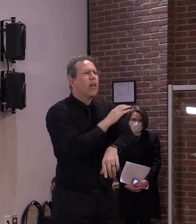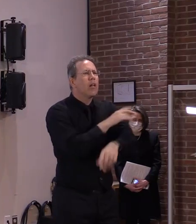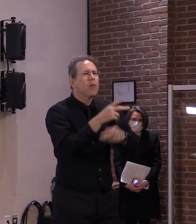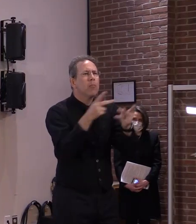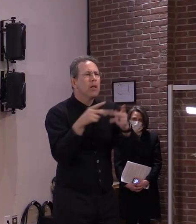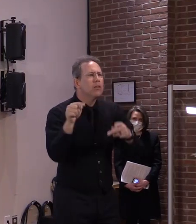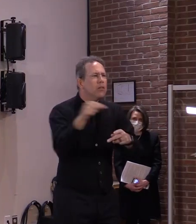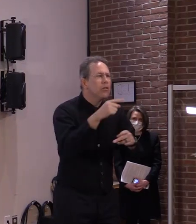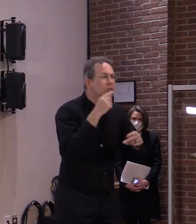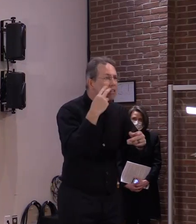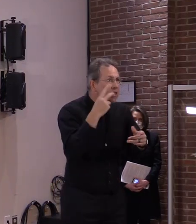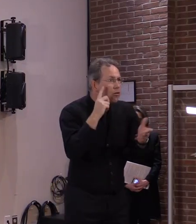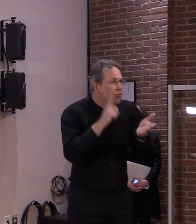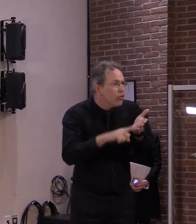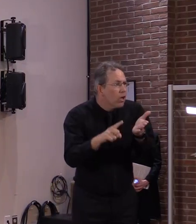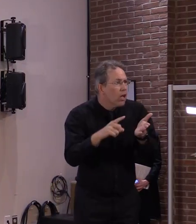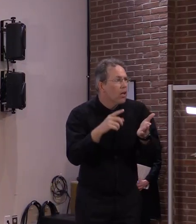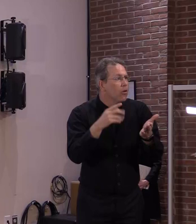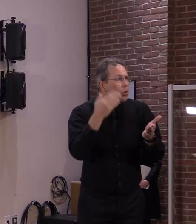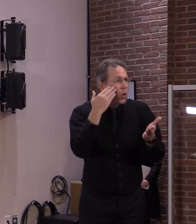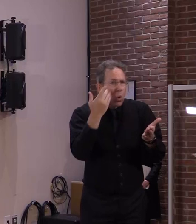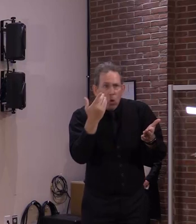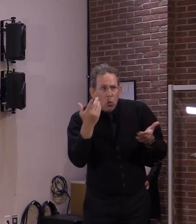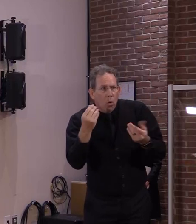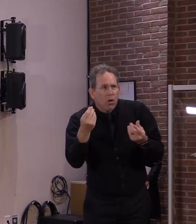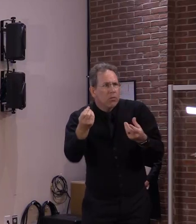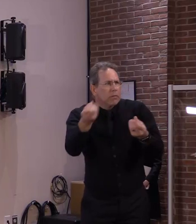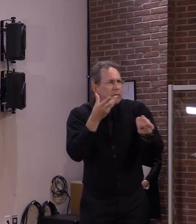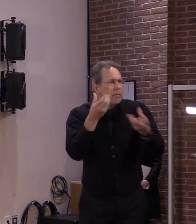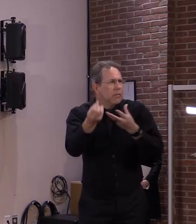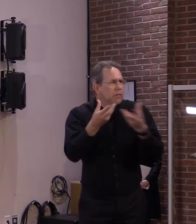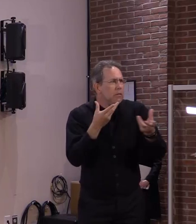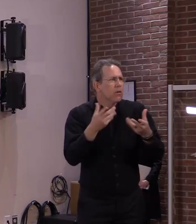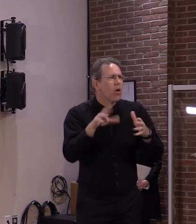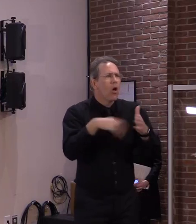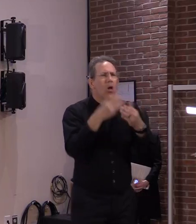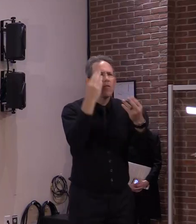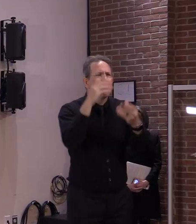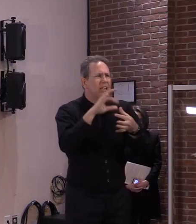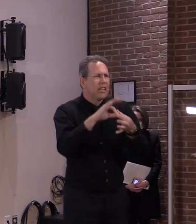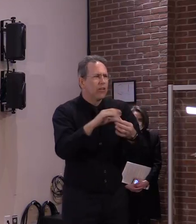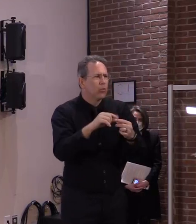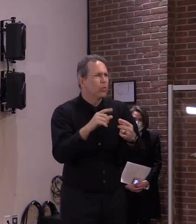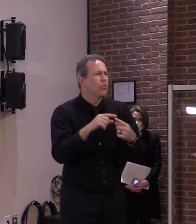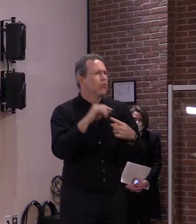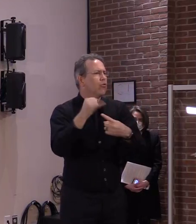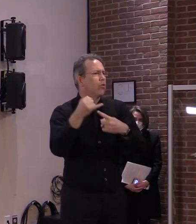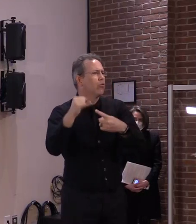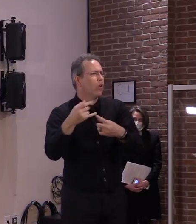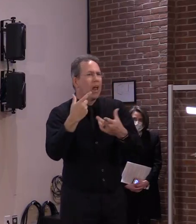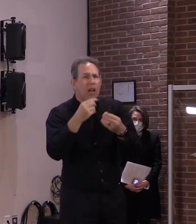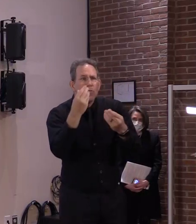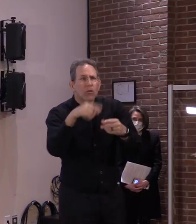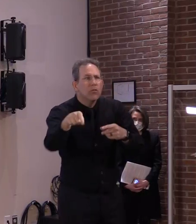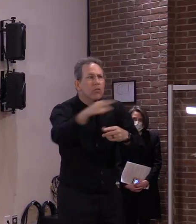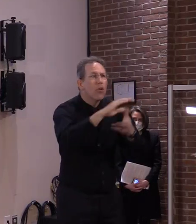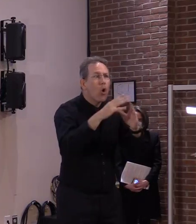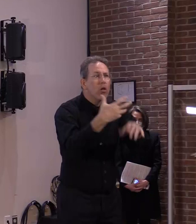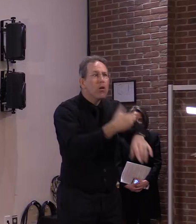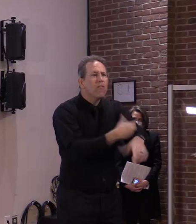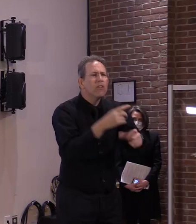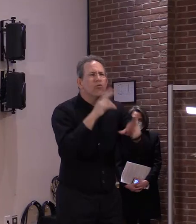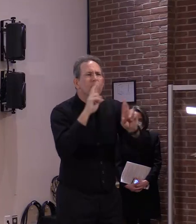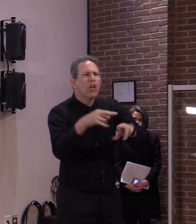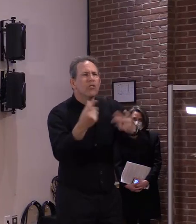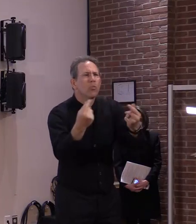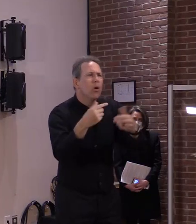and insight, submit any case that might be even remotely connected, that it can be evaluated. Let's say